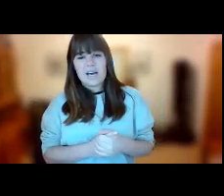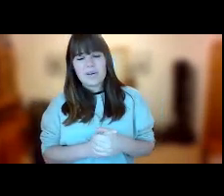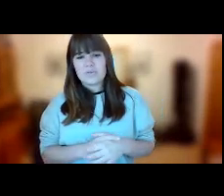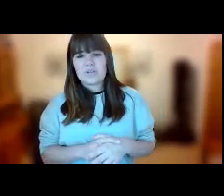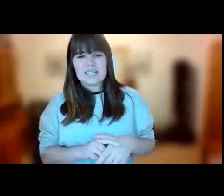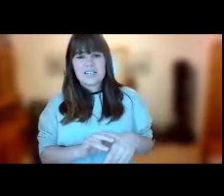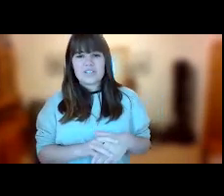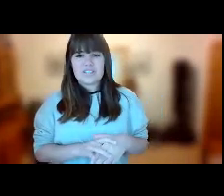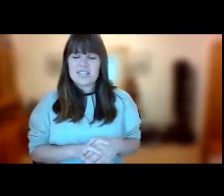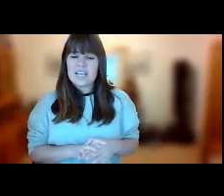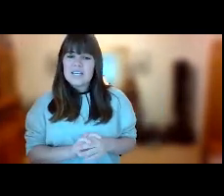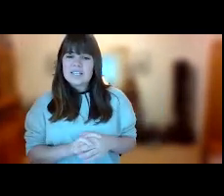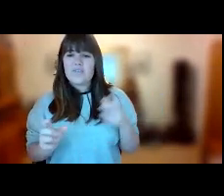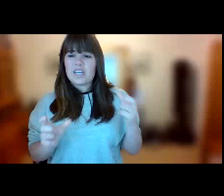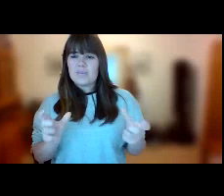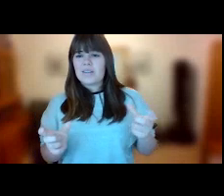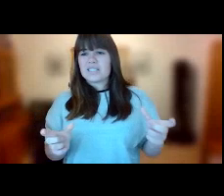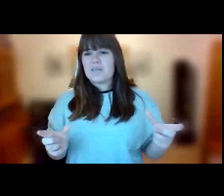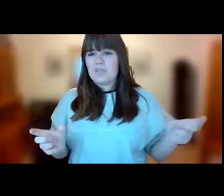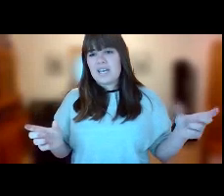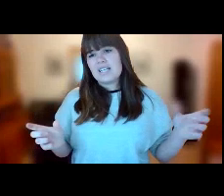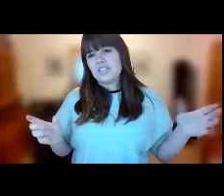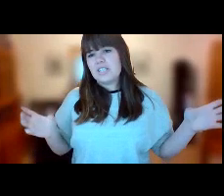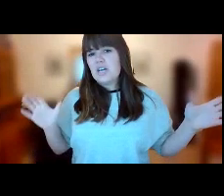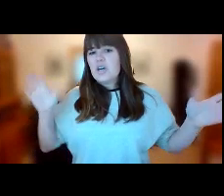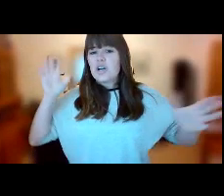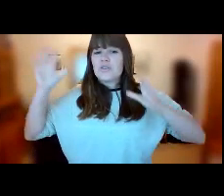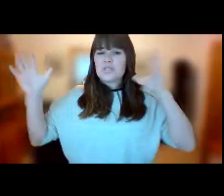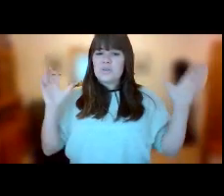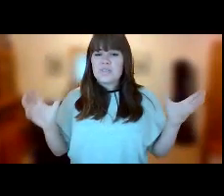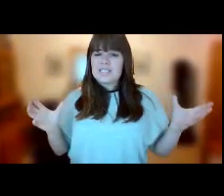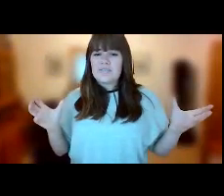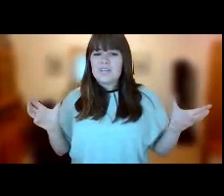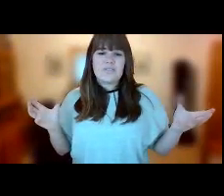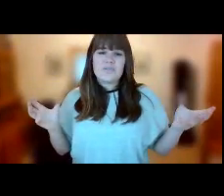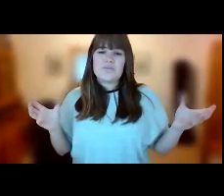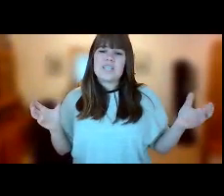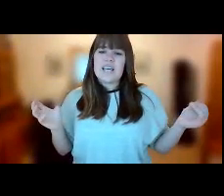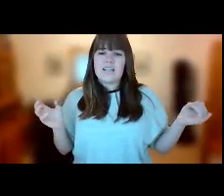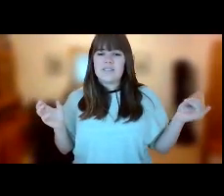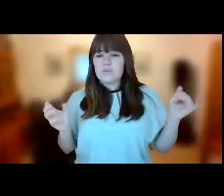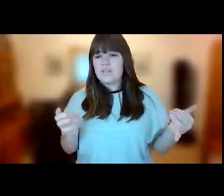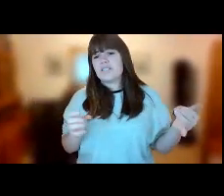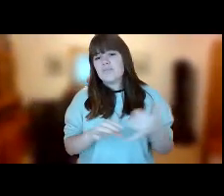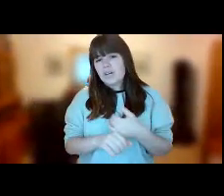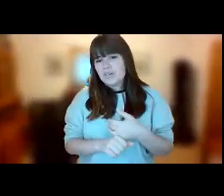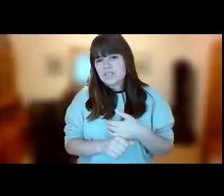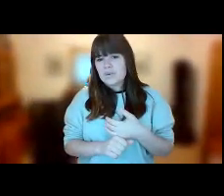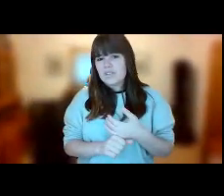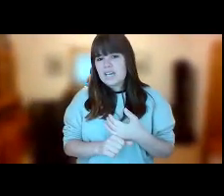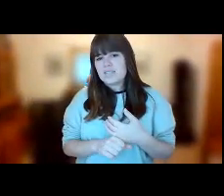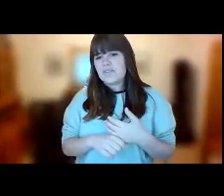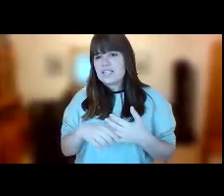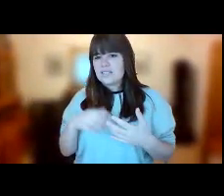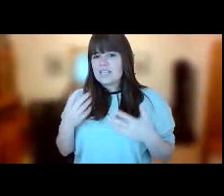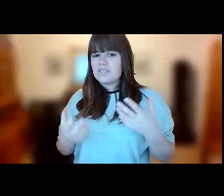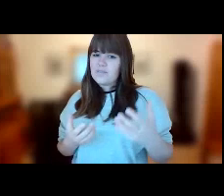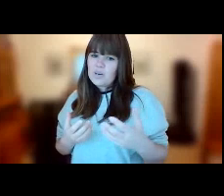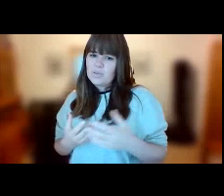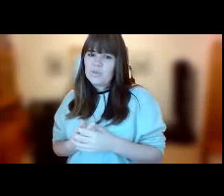that we put out as organisations. So thinking about this communication across all of these different levels and all of the different modes, so whether that